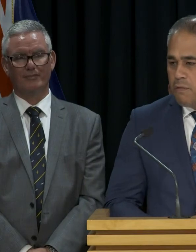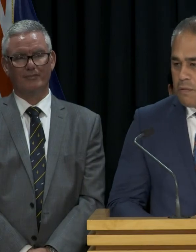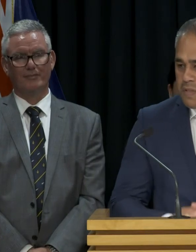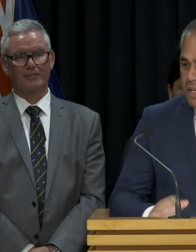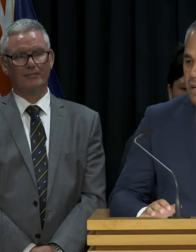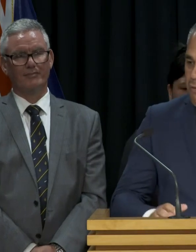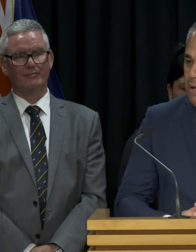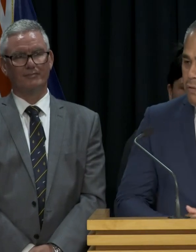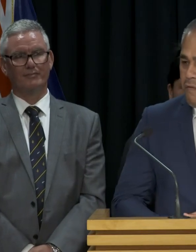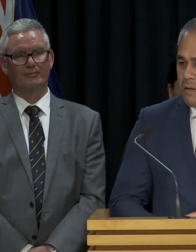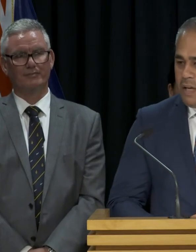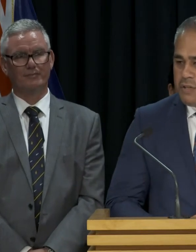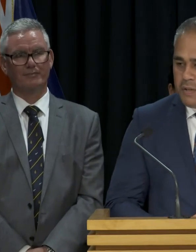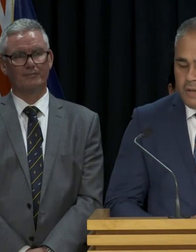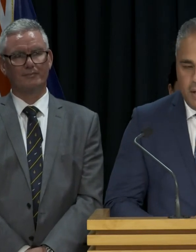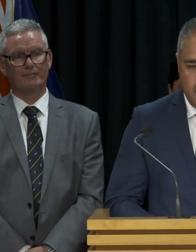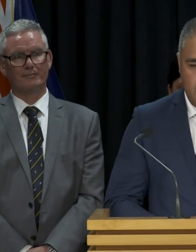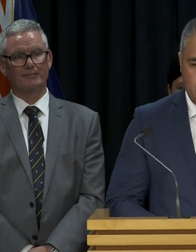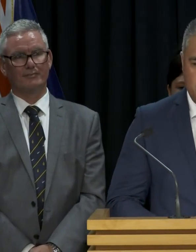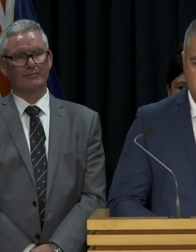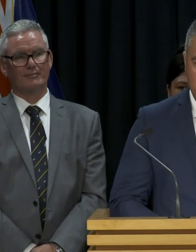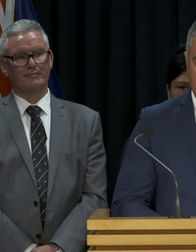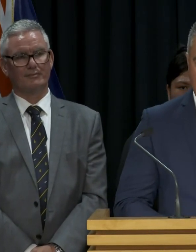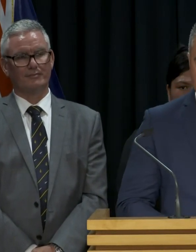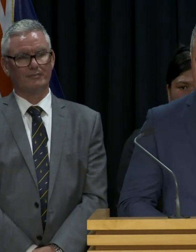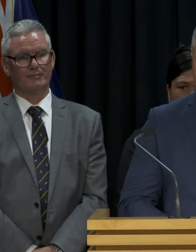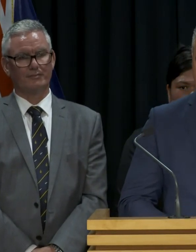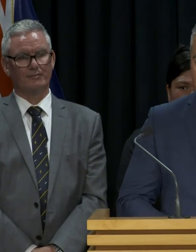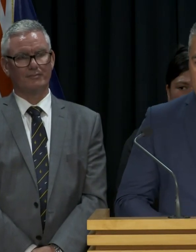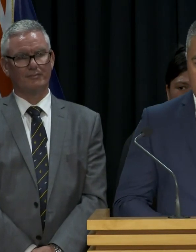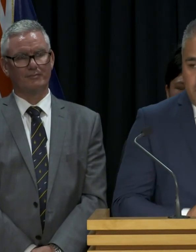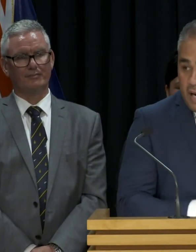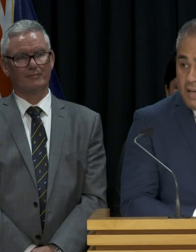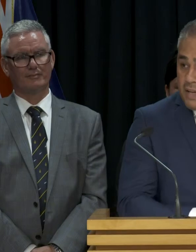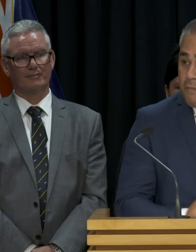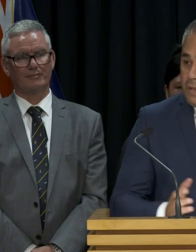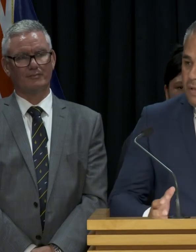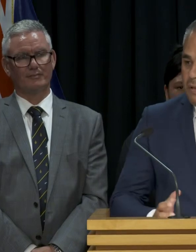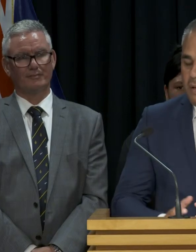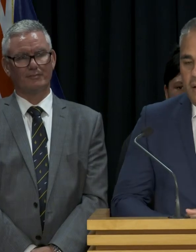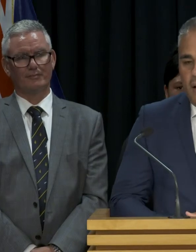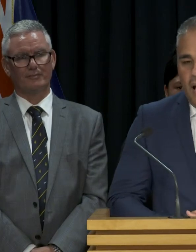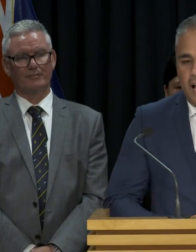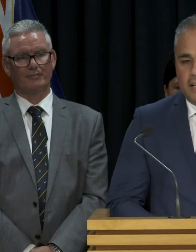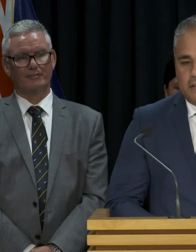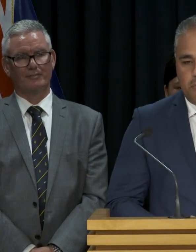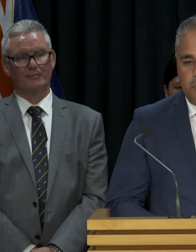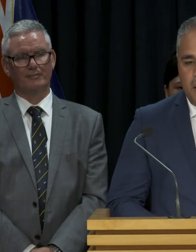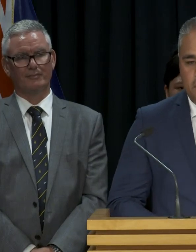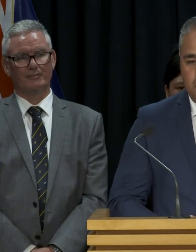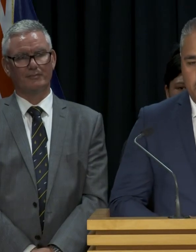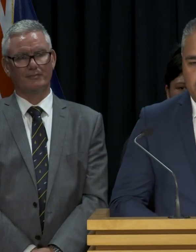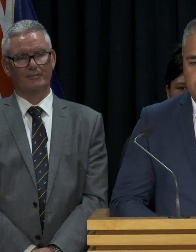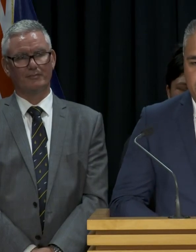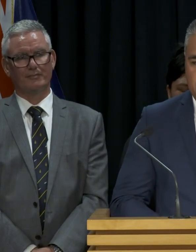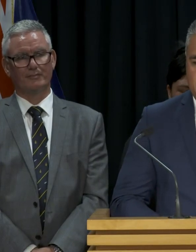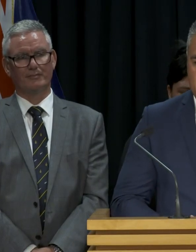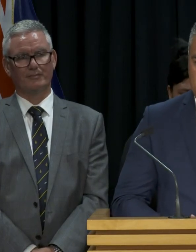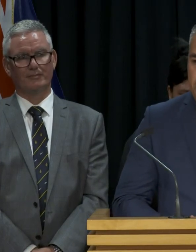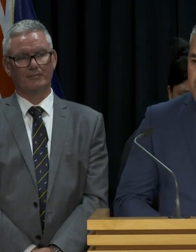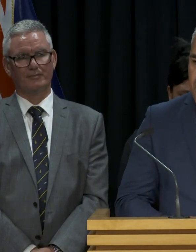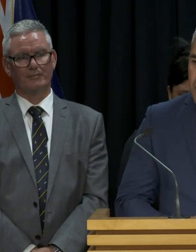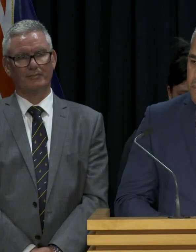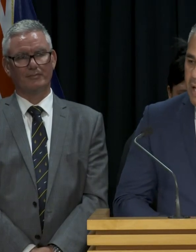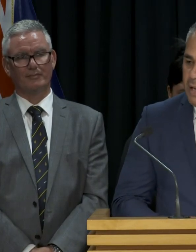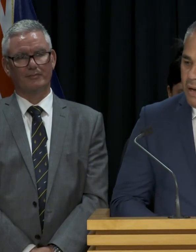Mark for setting a really good foundation. The spending that this government, and the last government, has prepared for defence